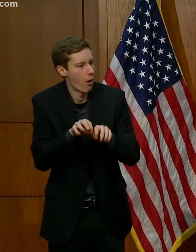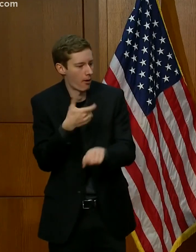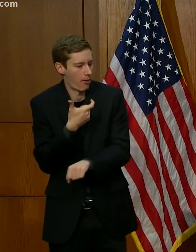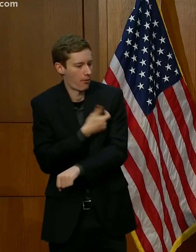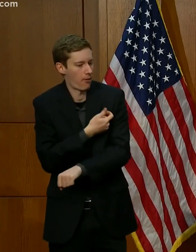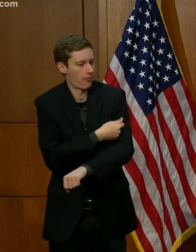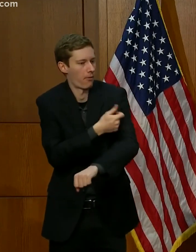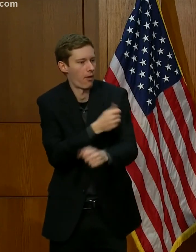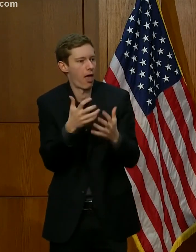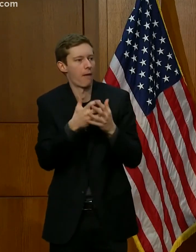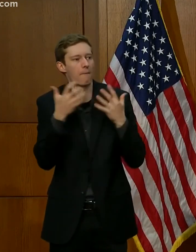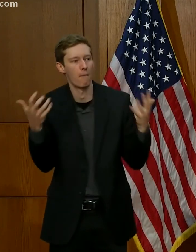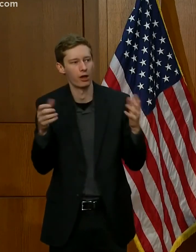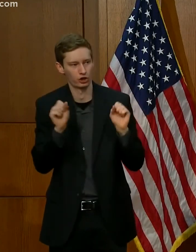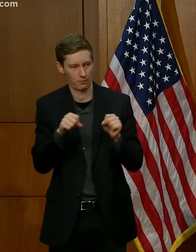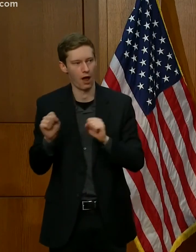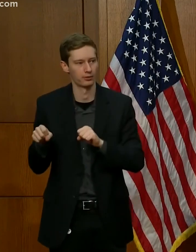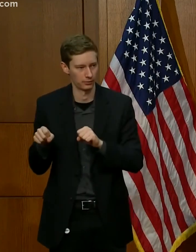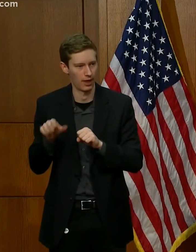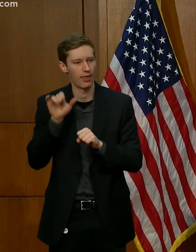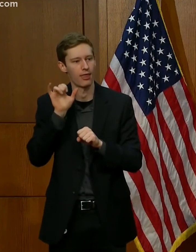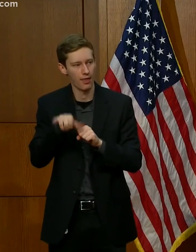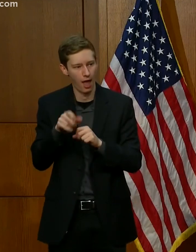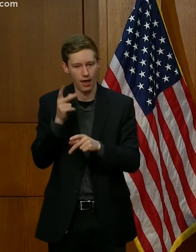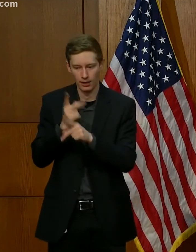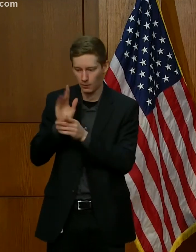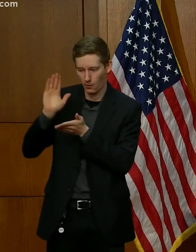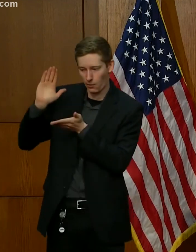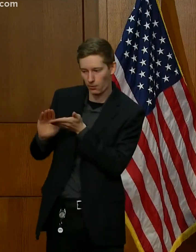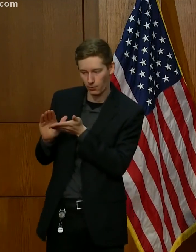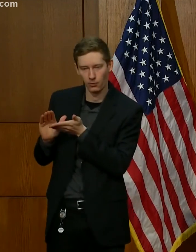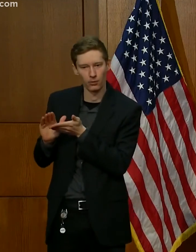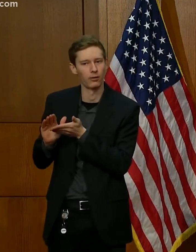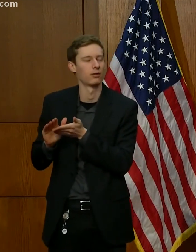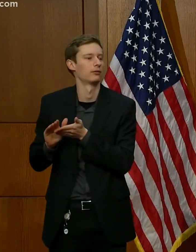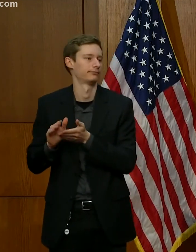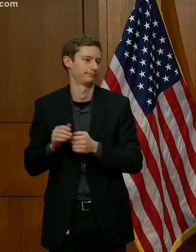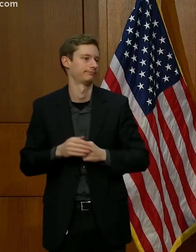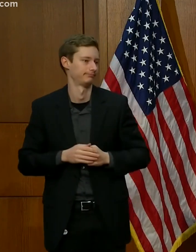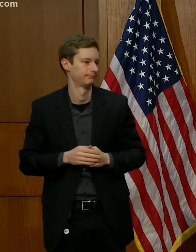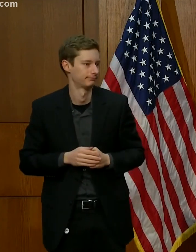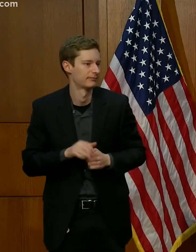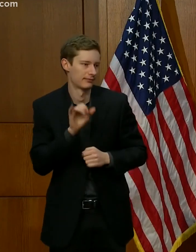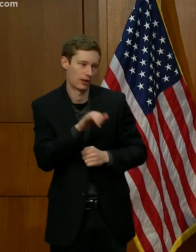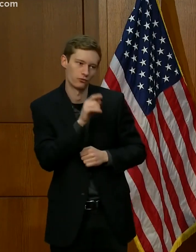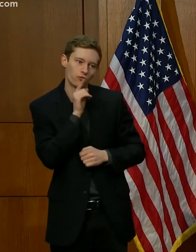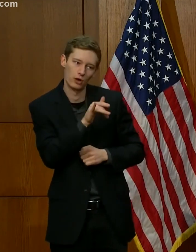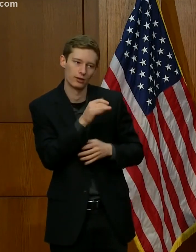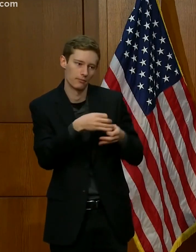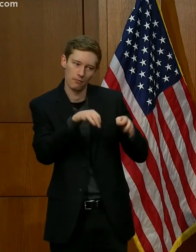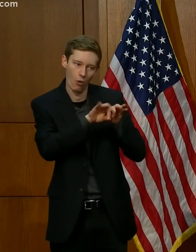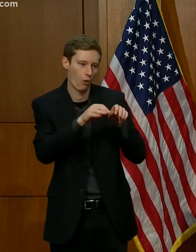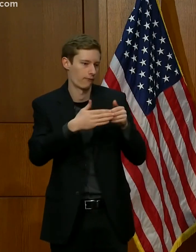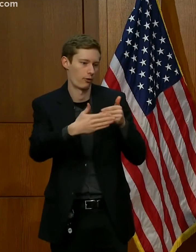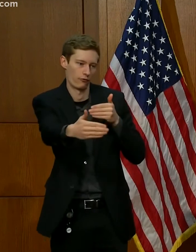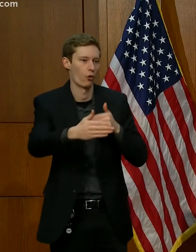for. And that will keep the others from arriving, to keep it to a minimum. So that's really the key moving forward.